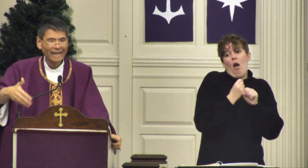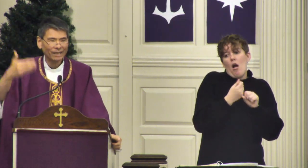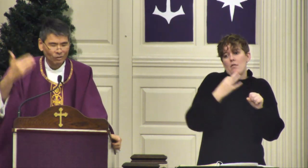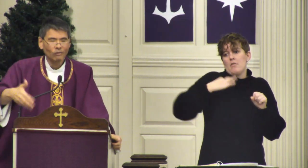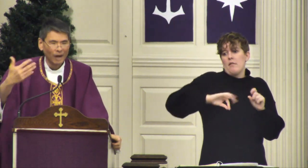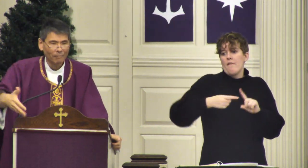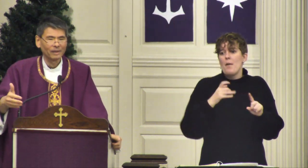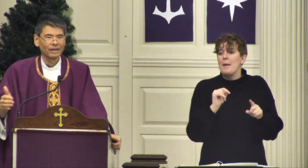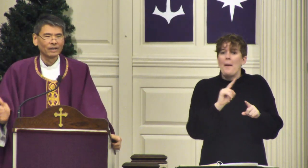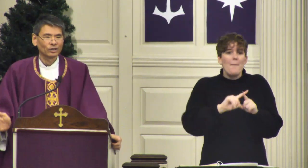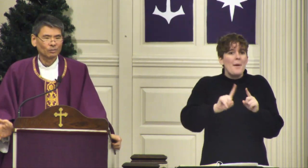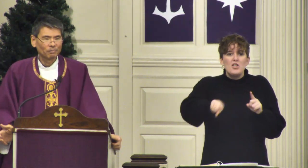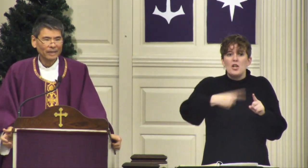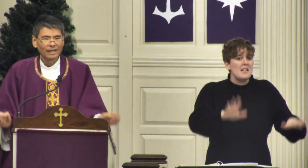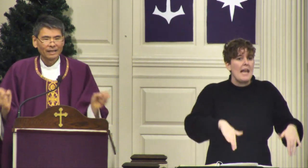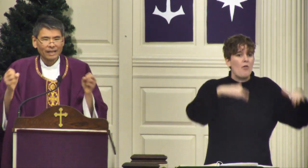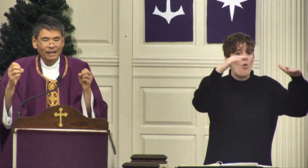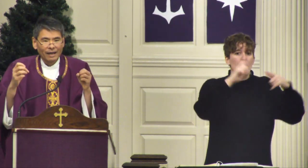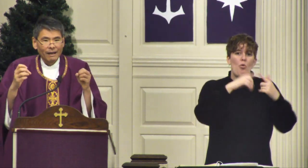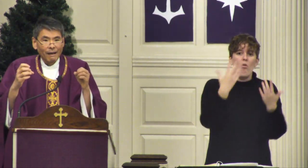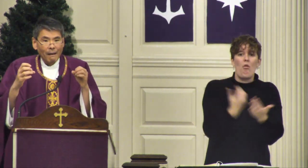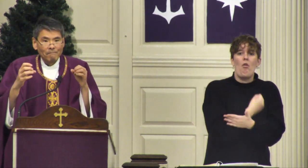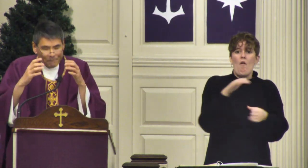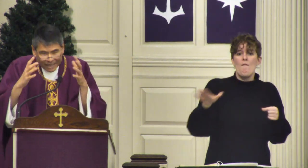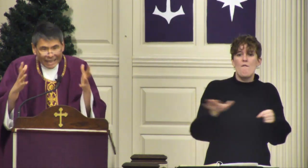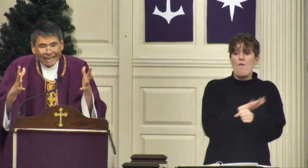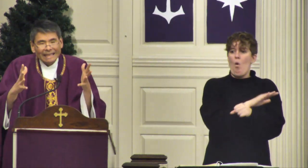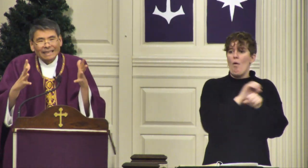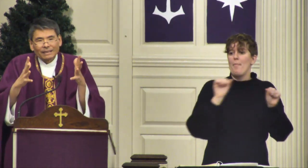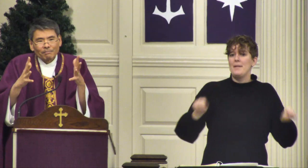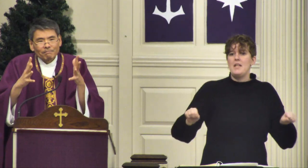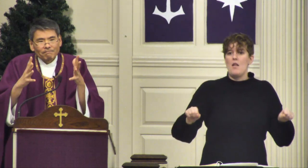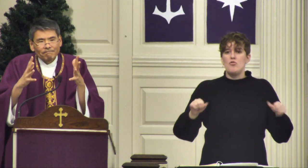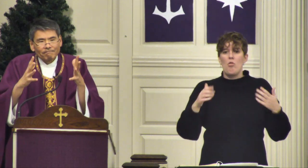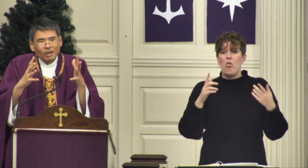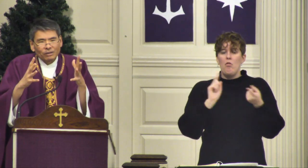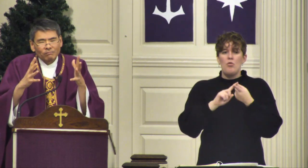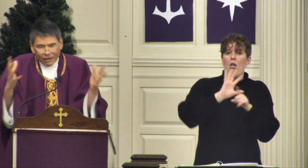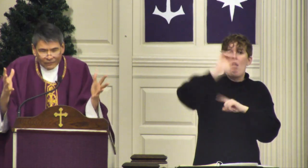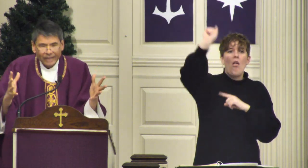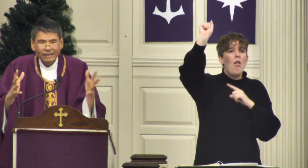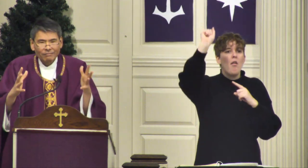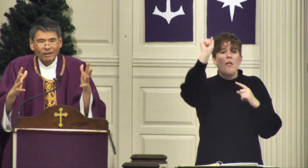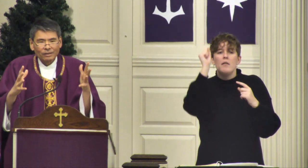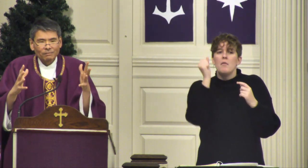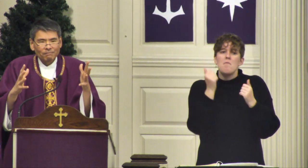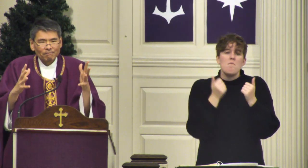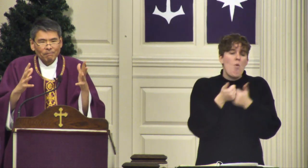they grew up to be the biggest, most